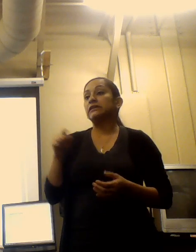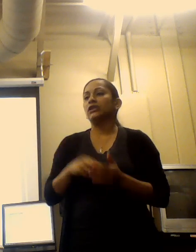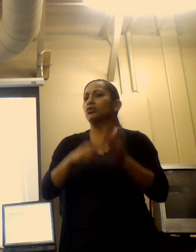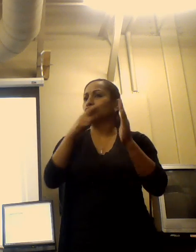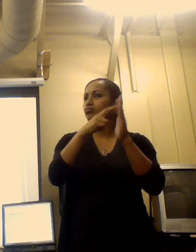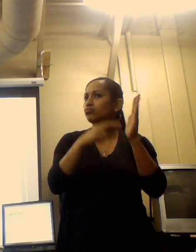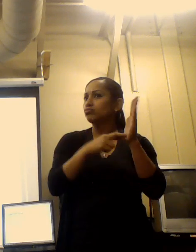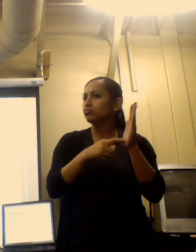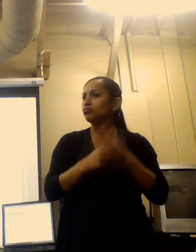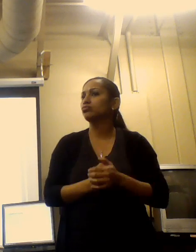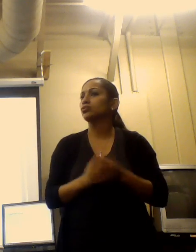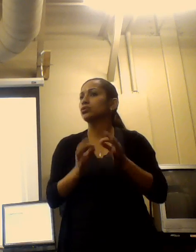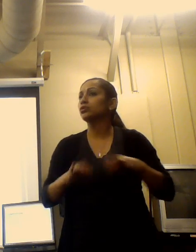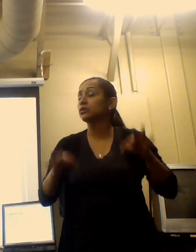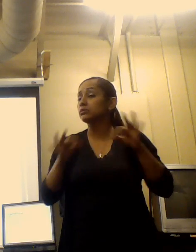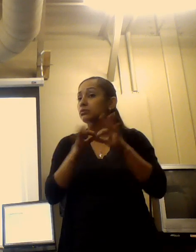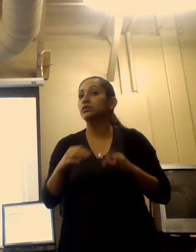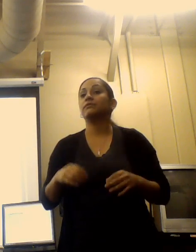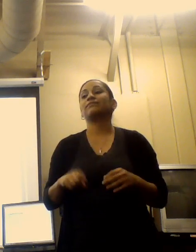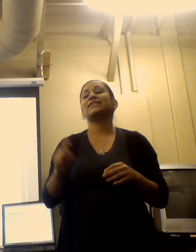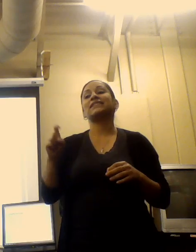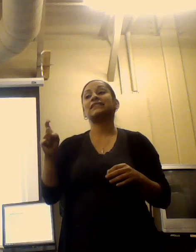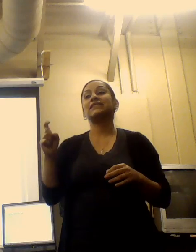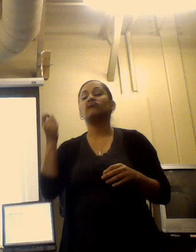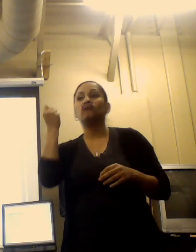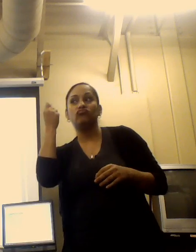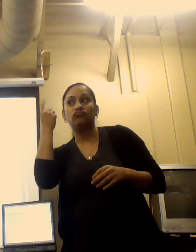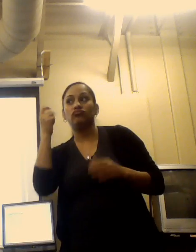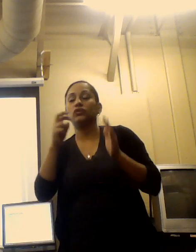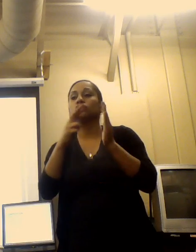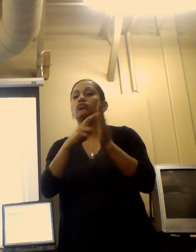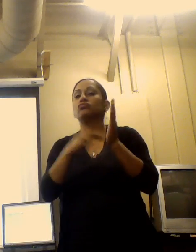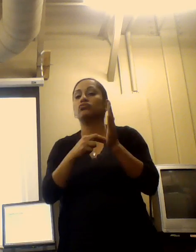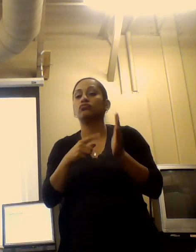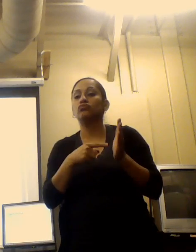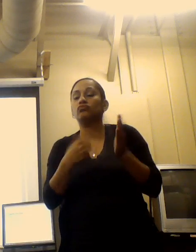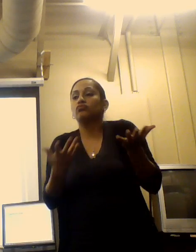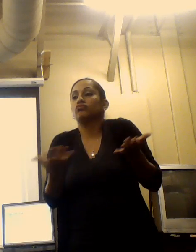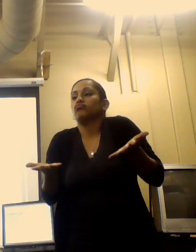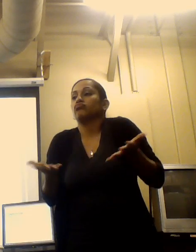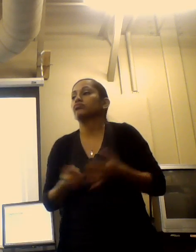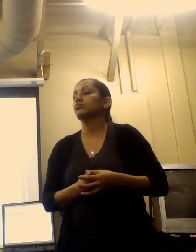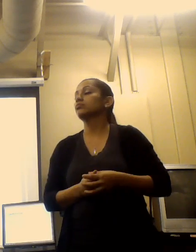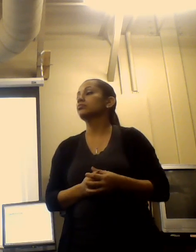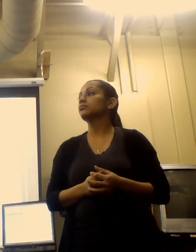you're going and what those rules are.